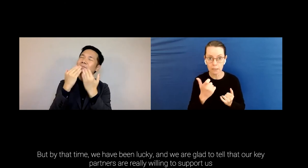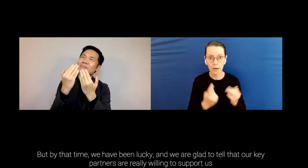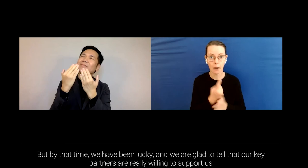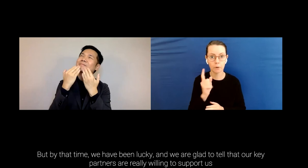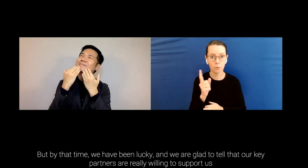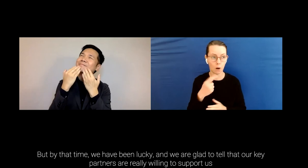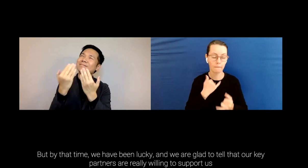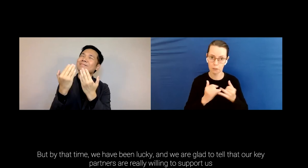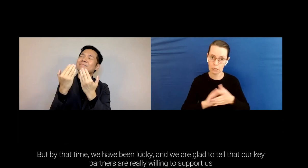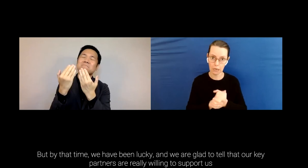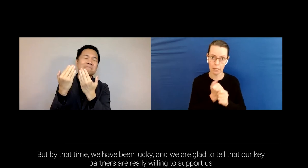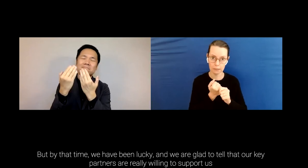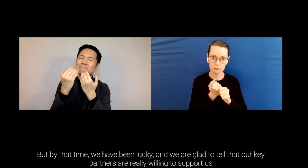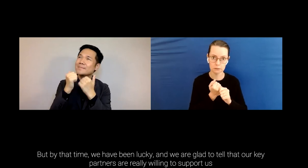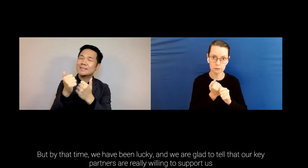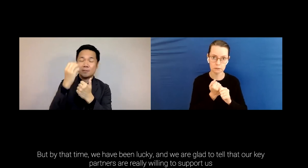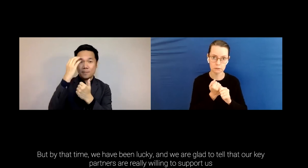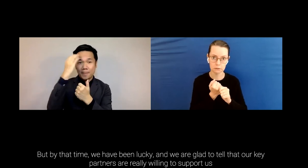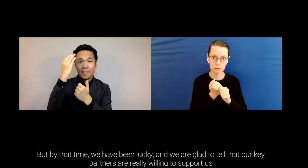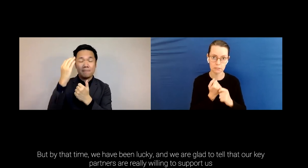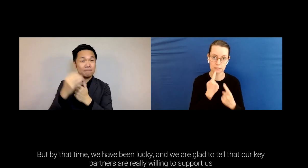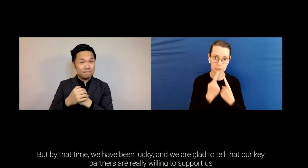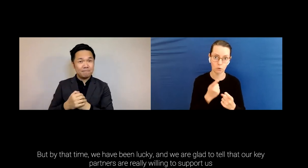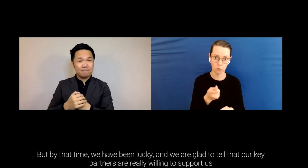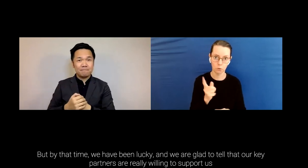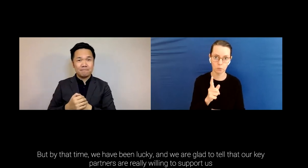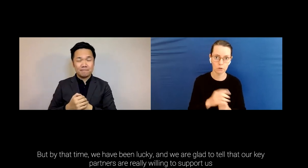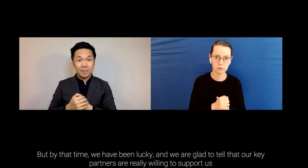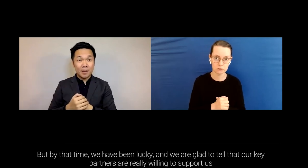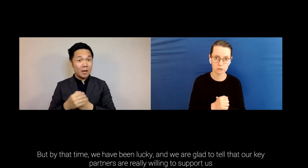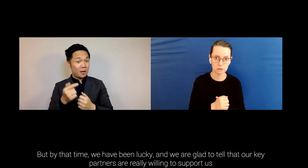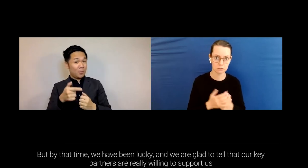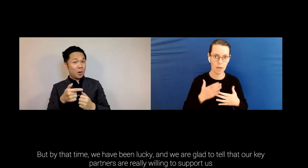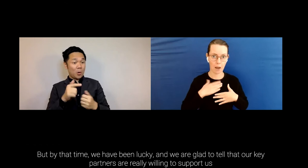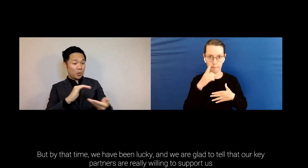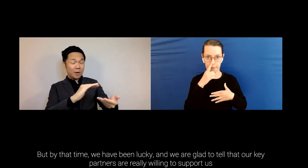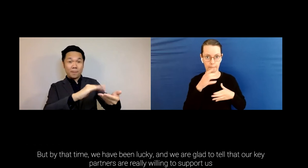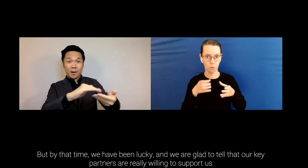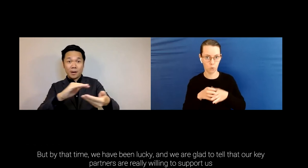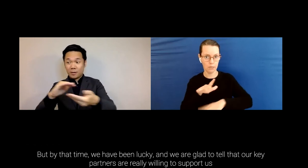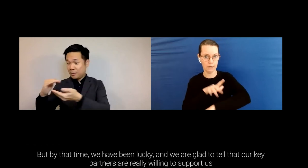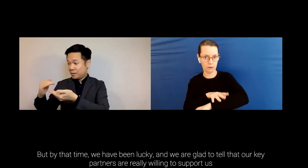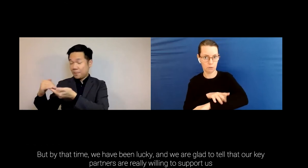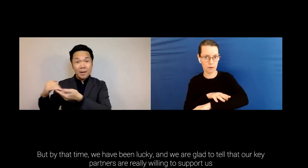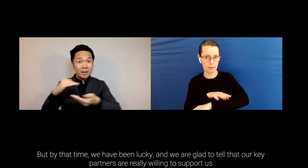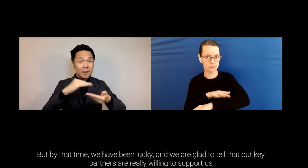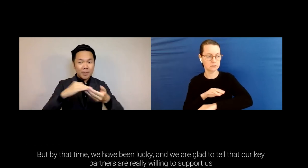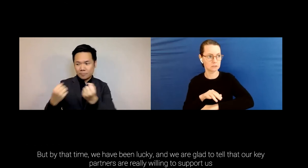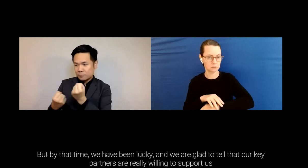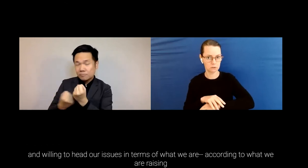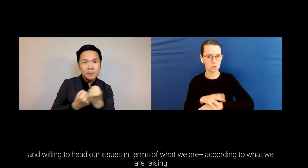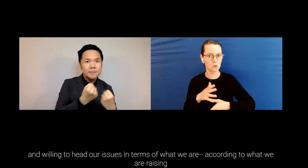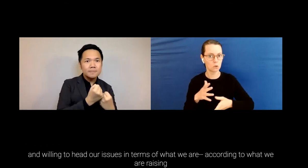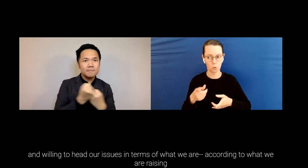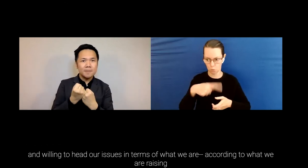glad to tell that our key partners are very willing to support